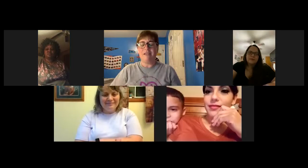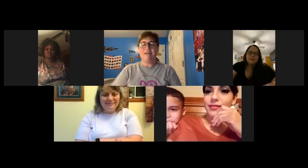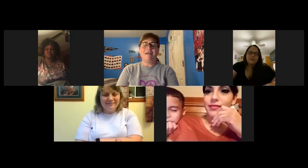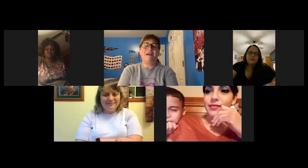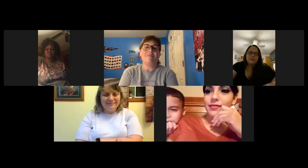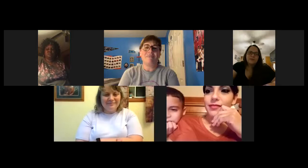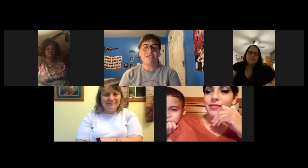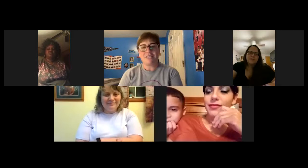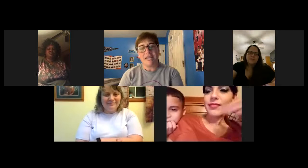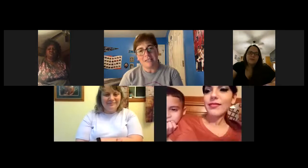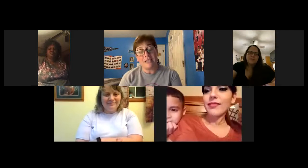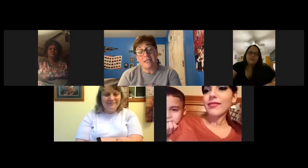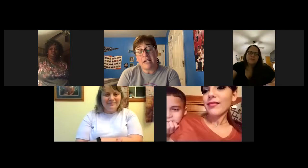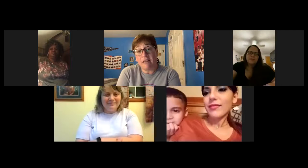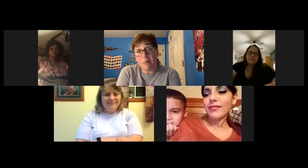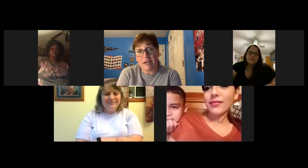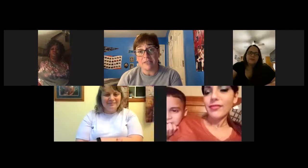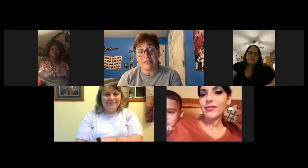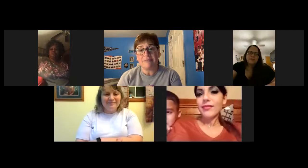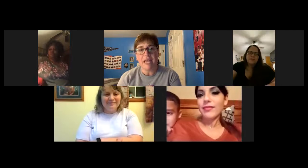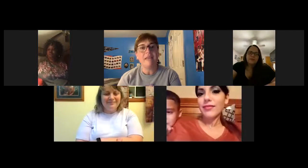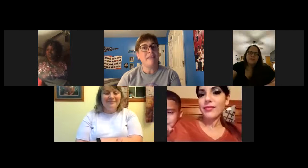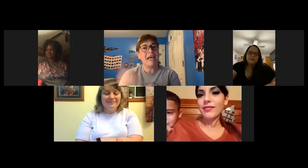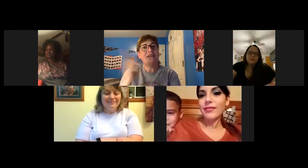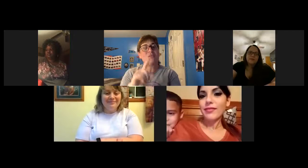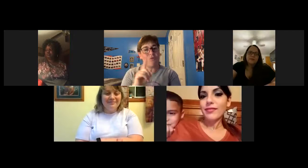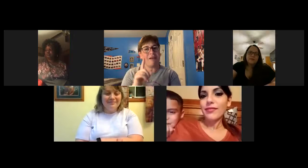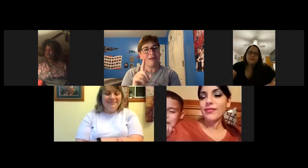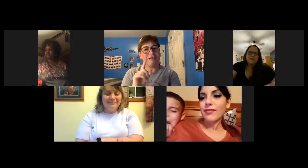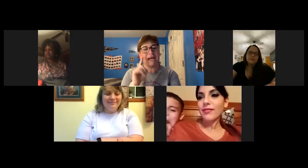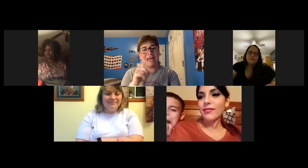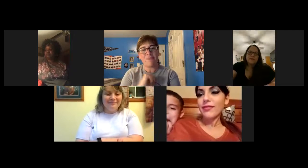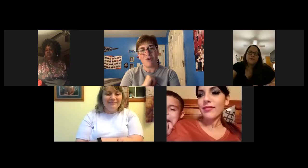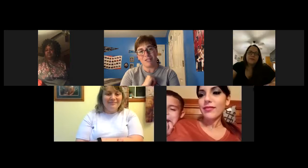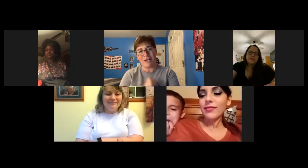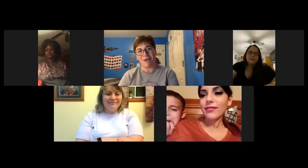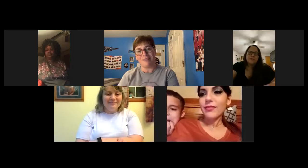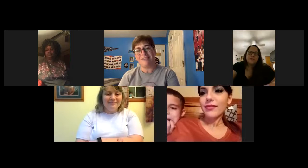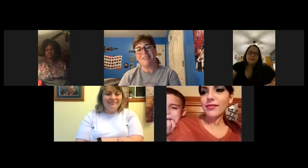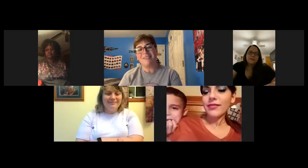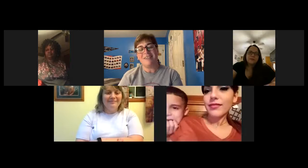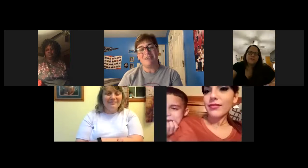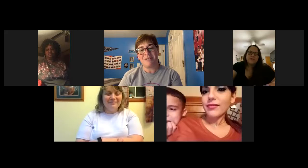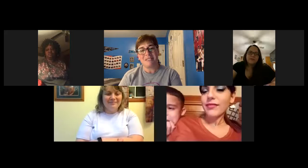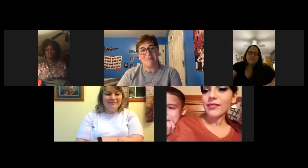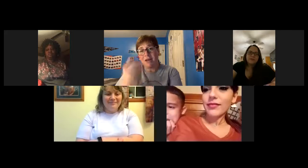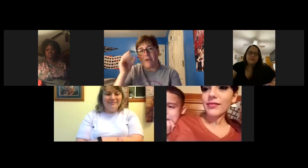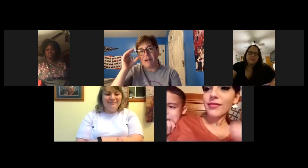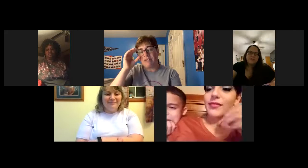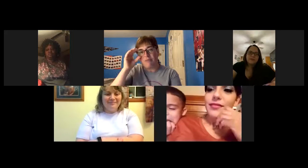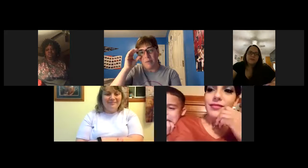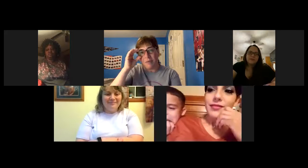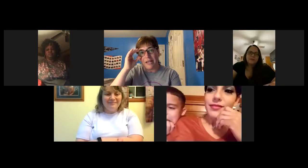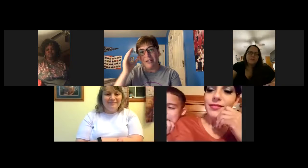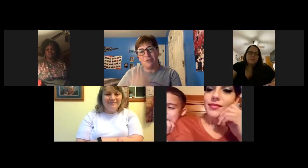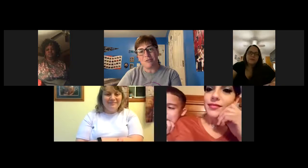quickly. That does take a lot of practice. And that is one area that I am rusty on, because I'm not around